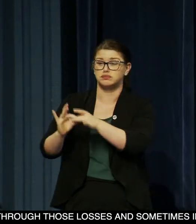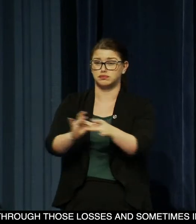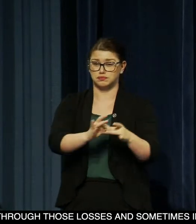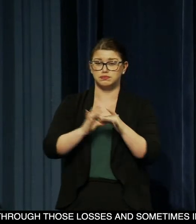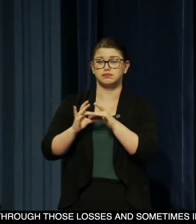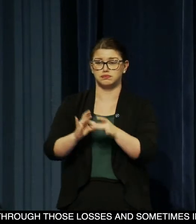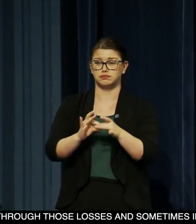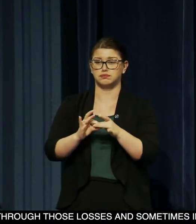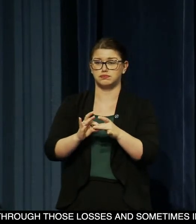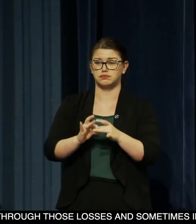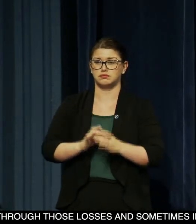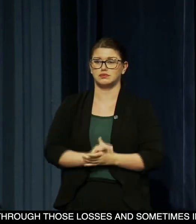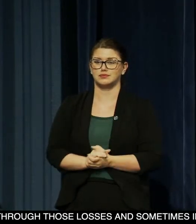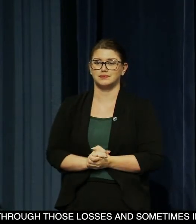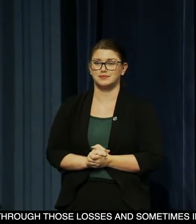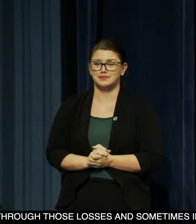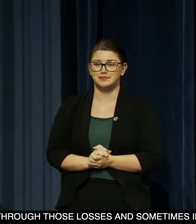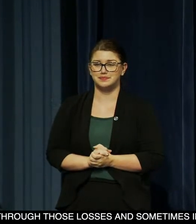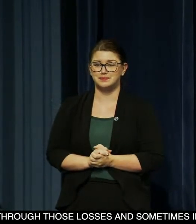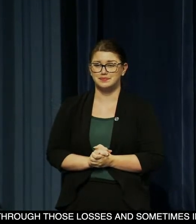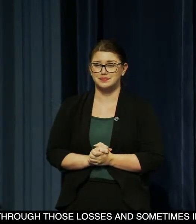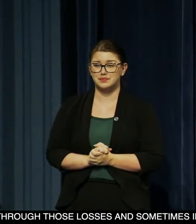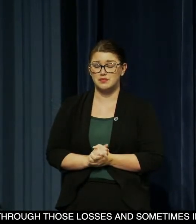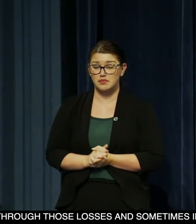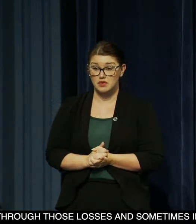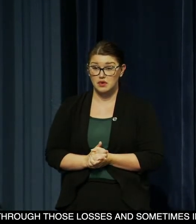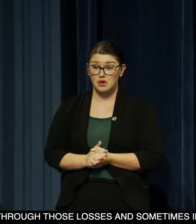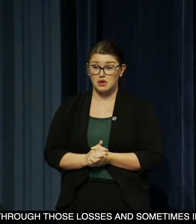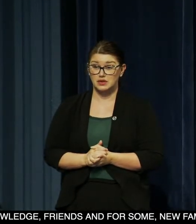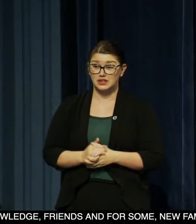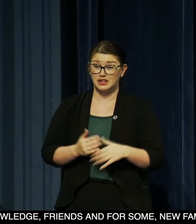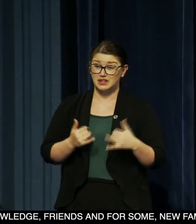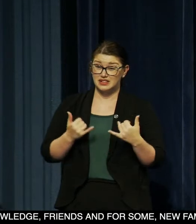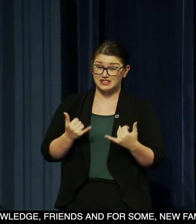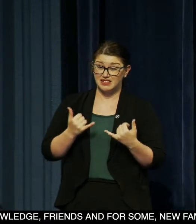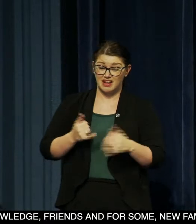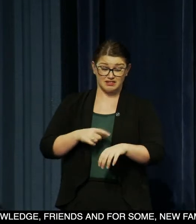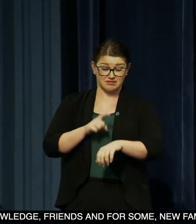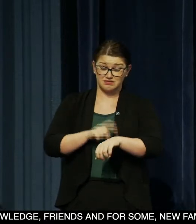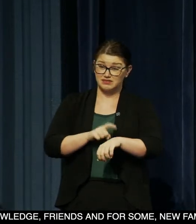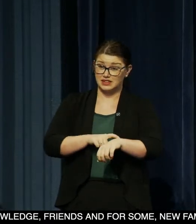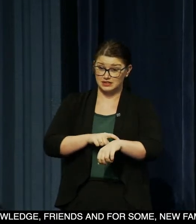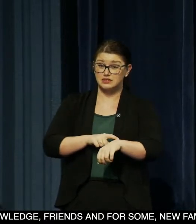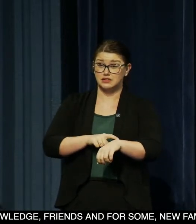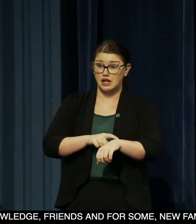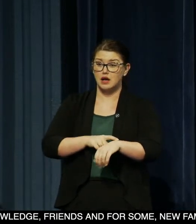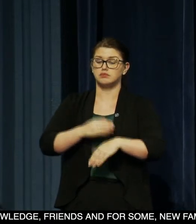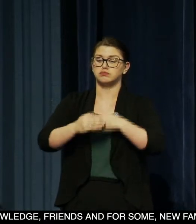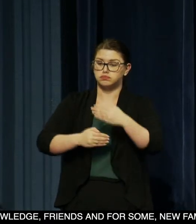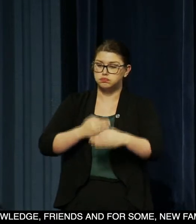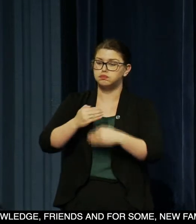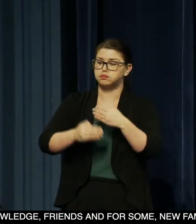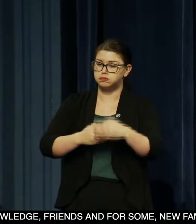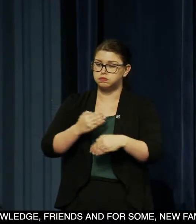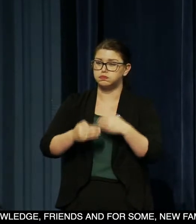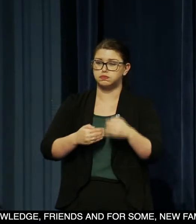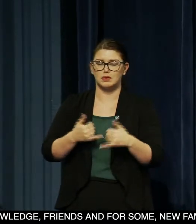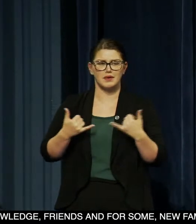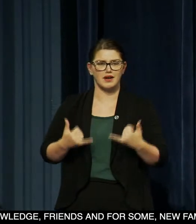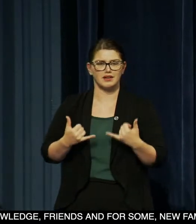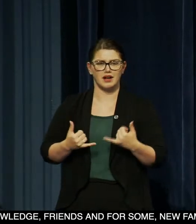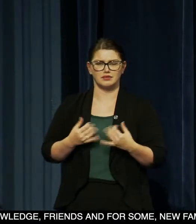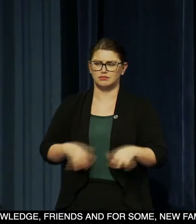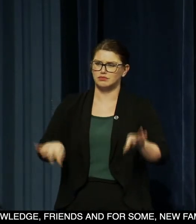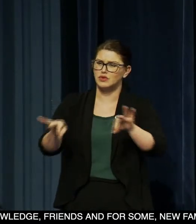members. It will take time to navigate this maze, but let's take time to be grateful, celebrate